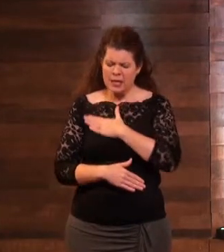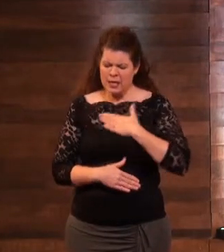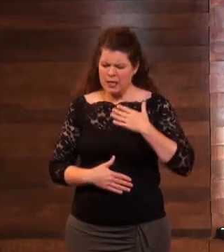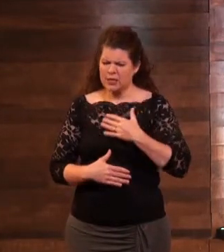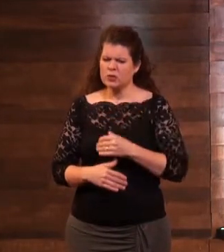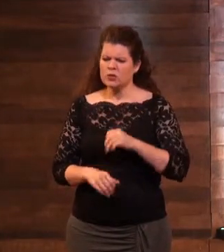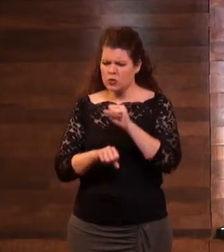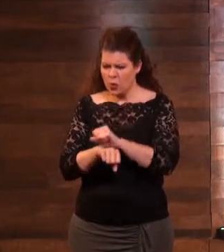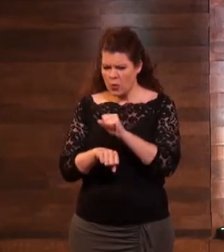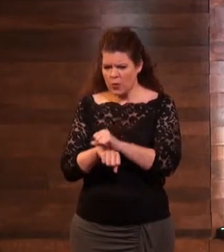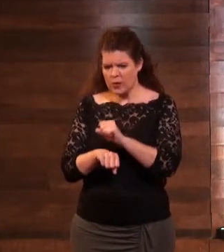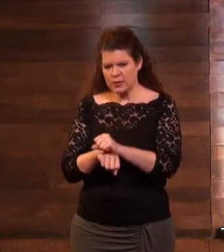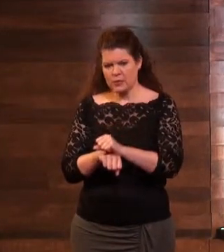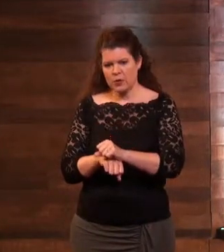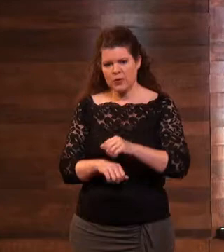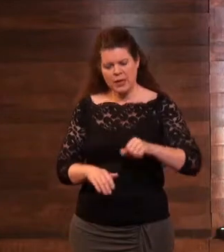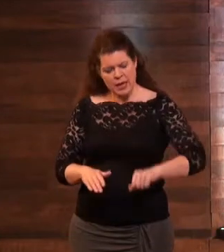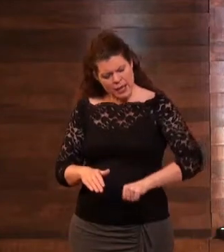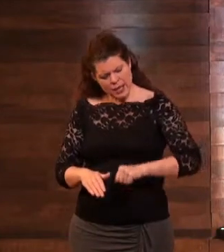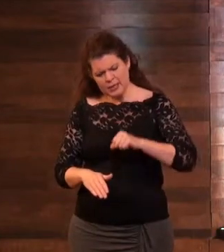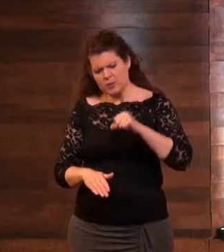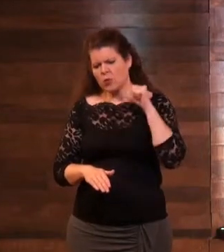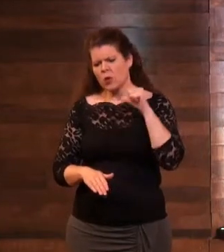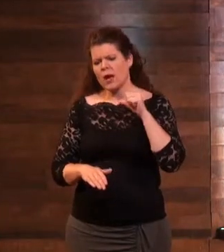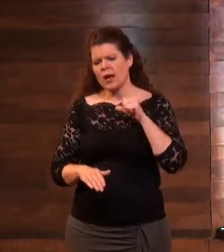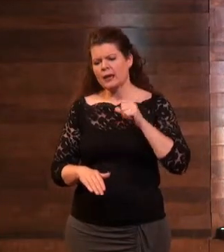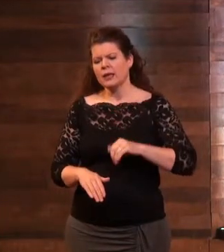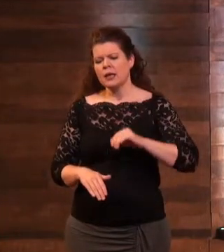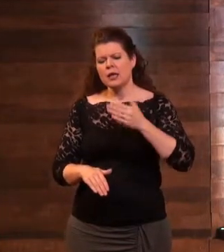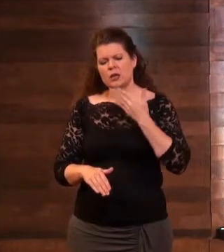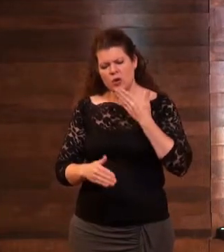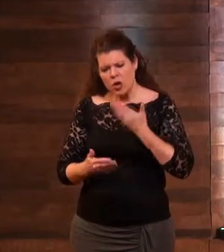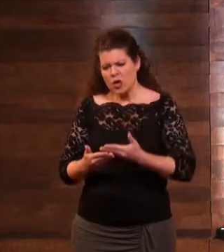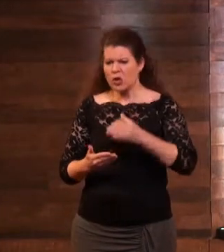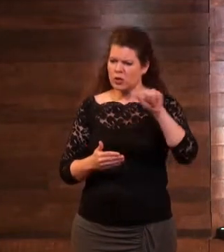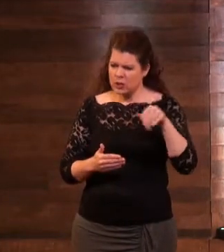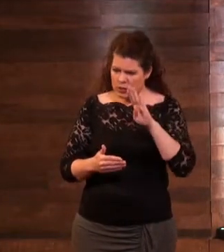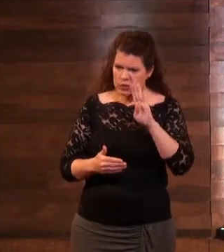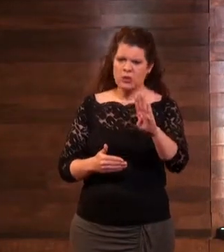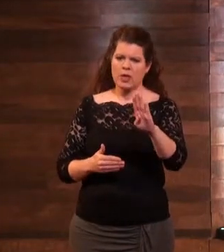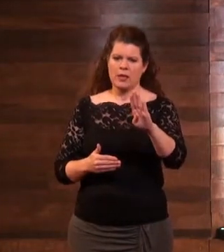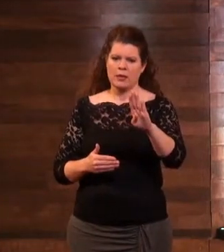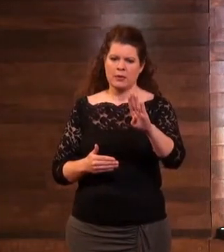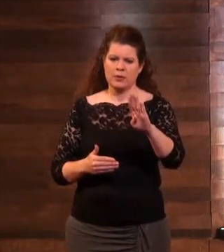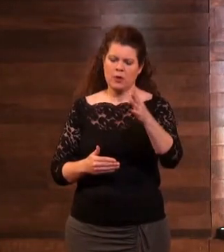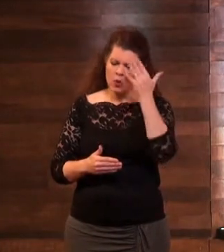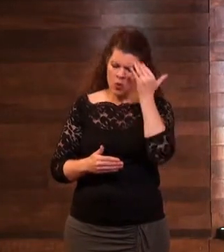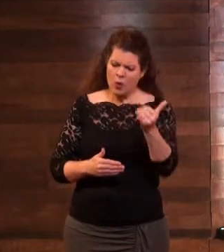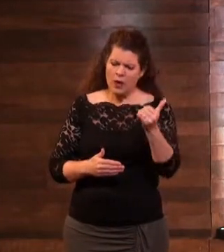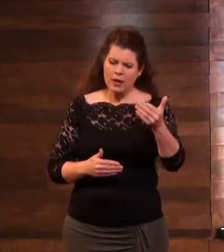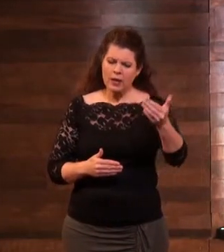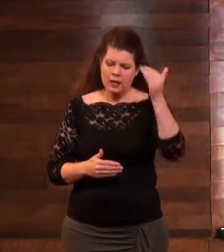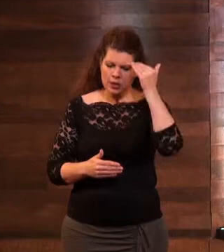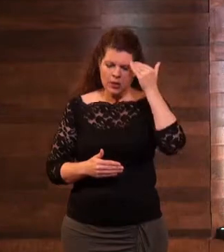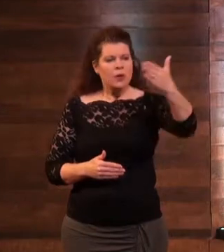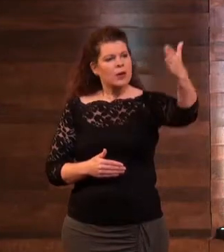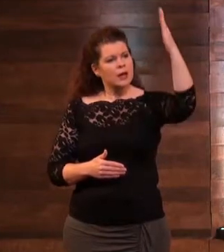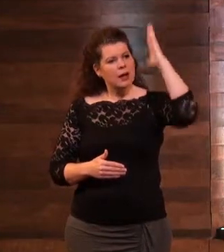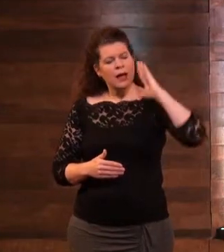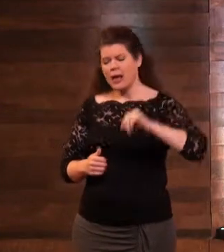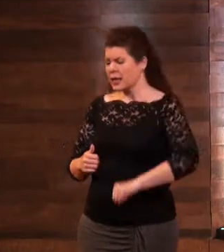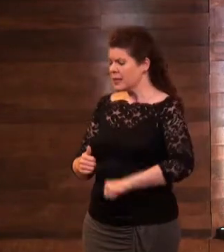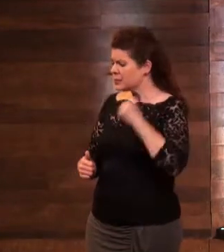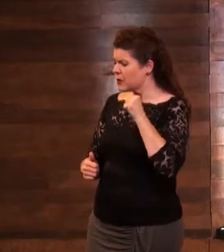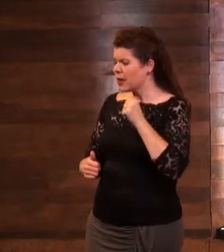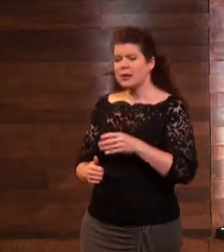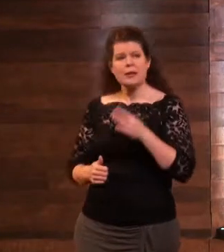job at whatever you do because you know it makes God proud of you. You're like, hey God, check out this